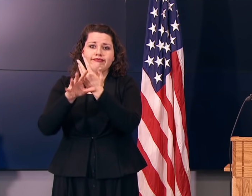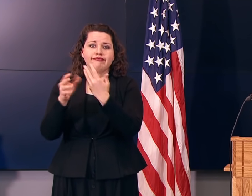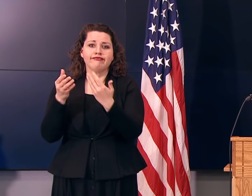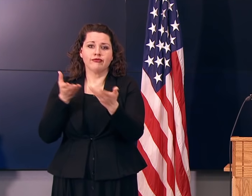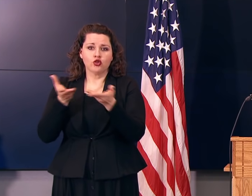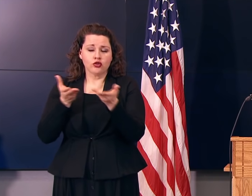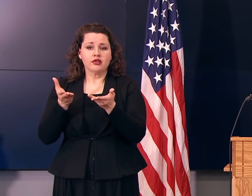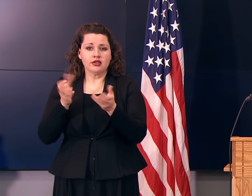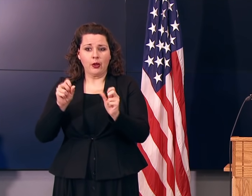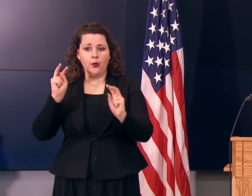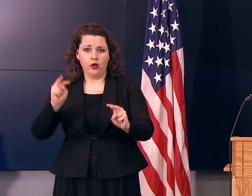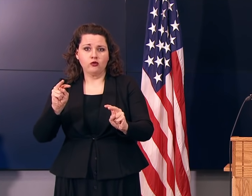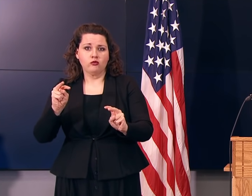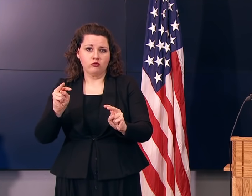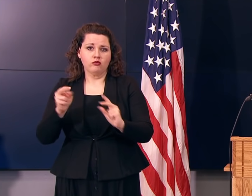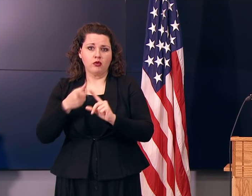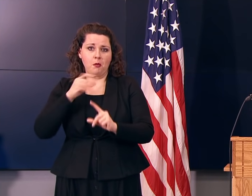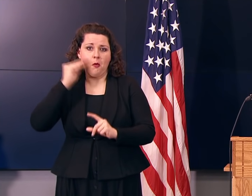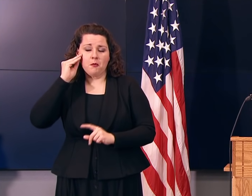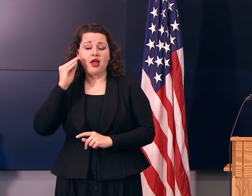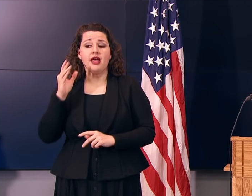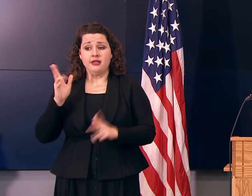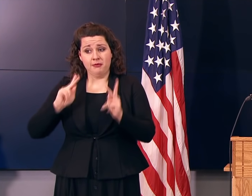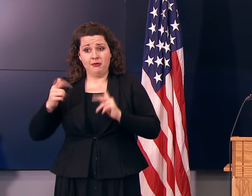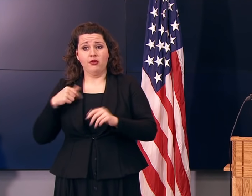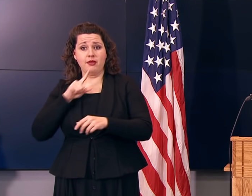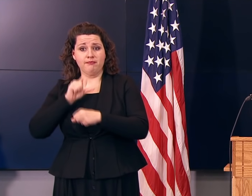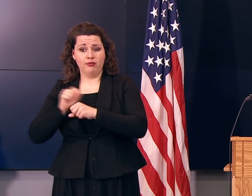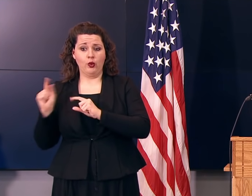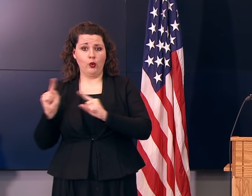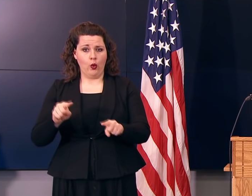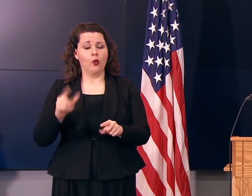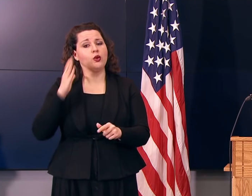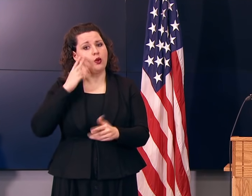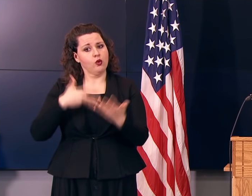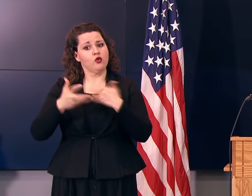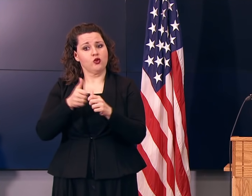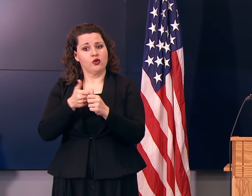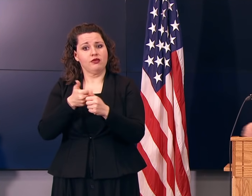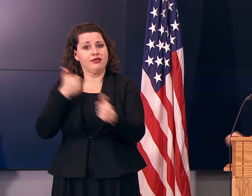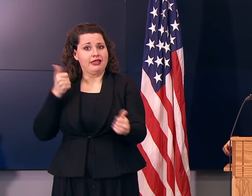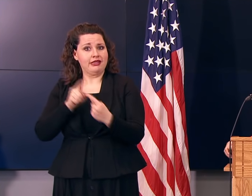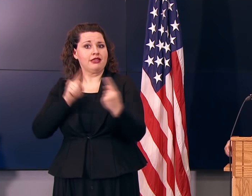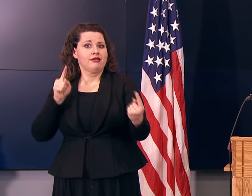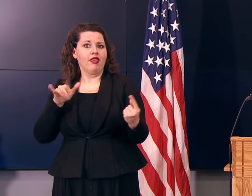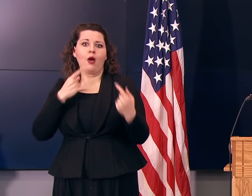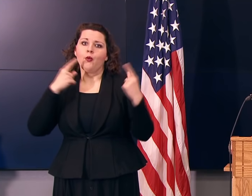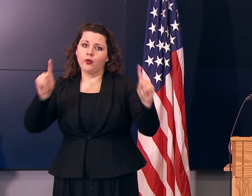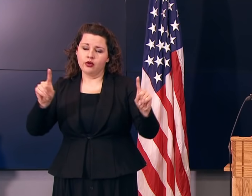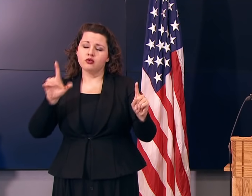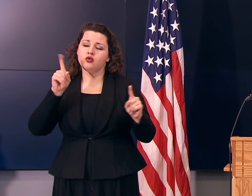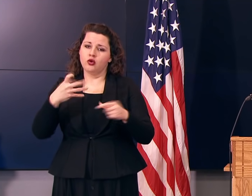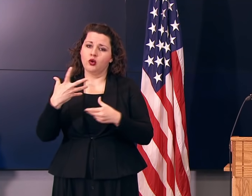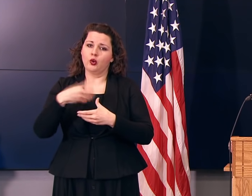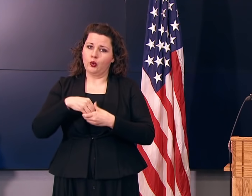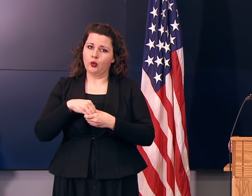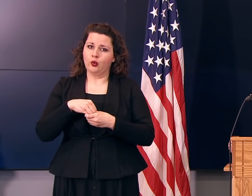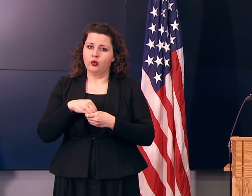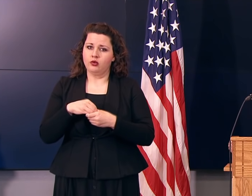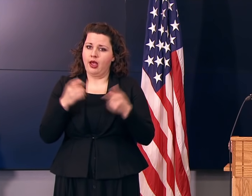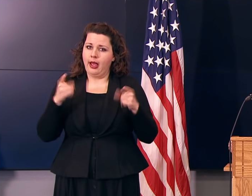and those that do go, we know that social distancing works, so we should incorporate that into opening up